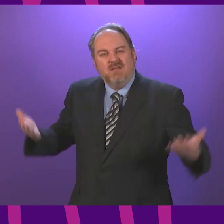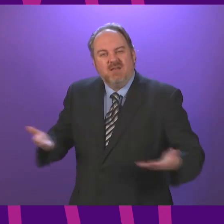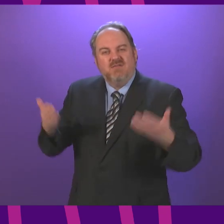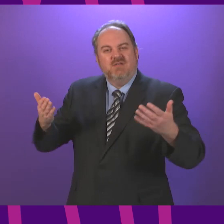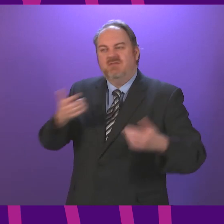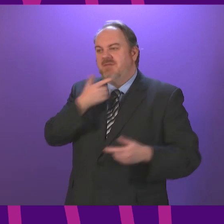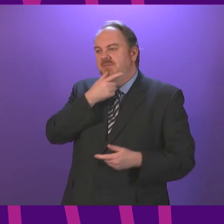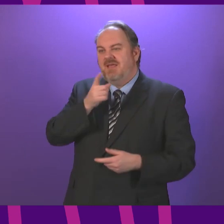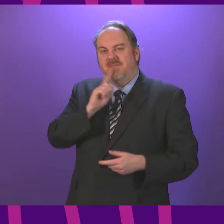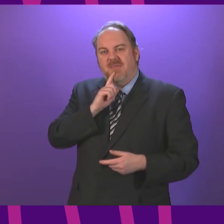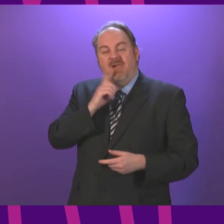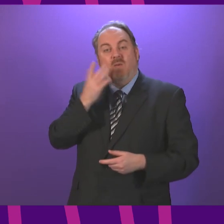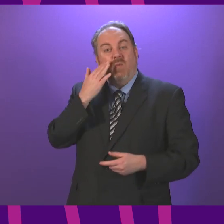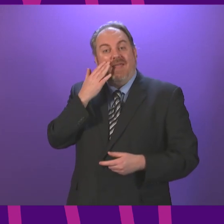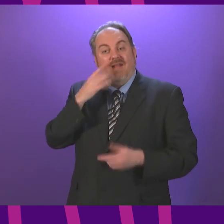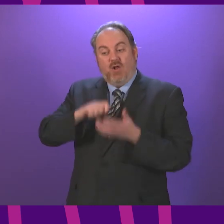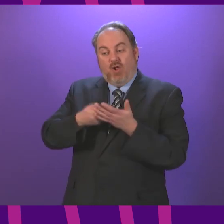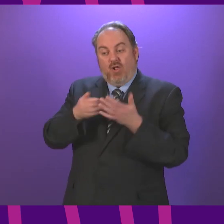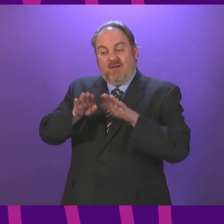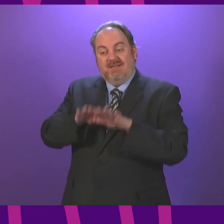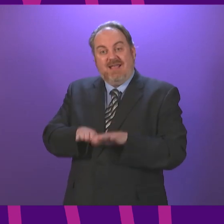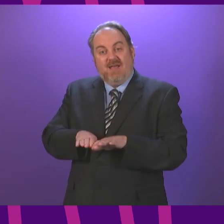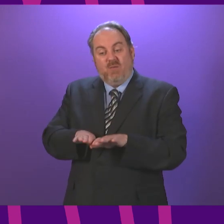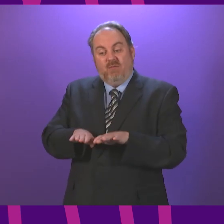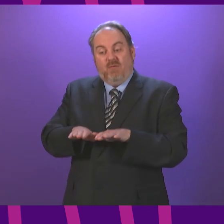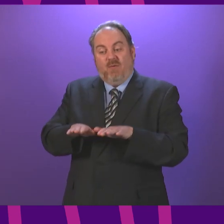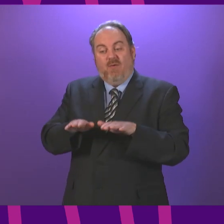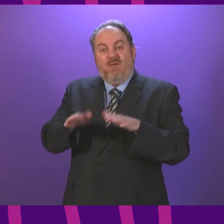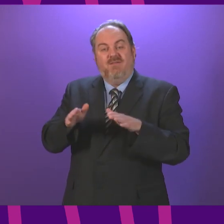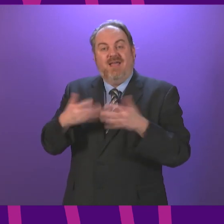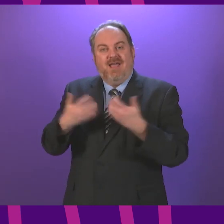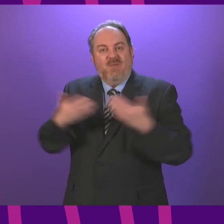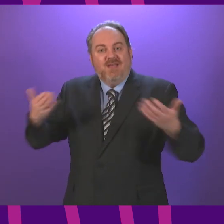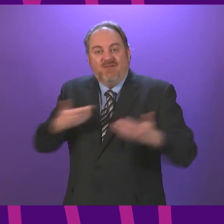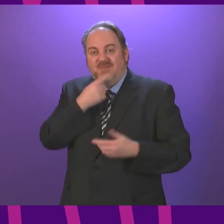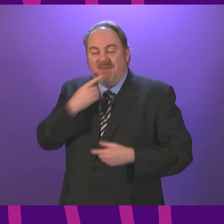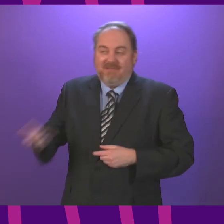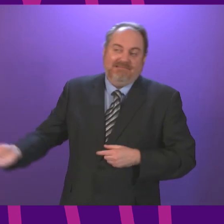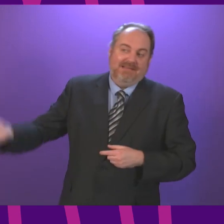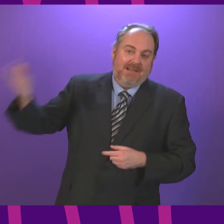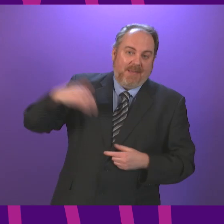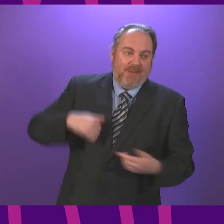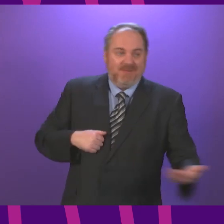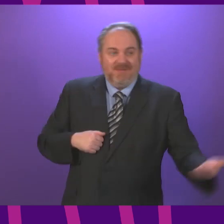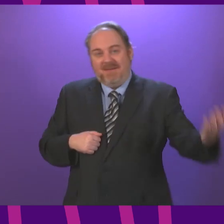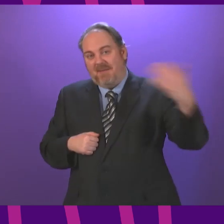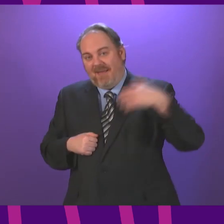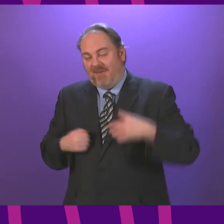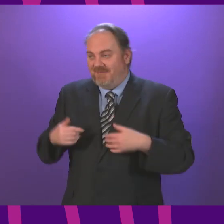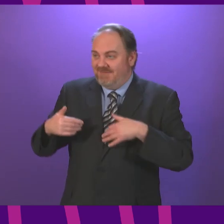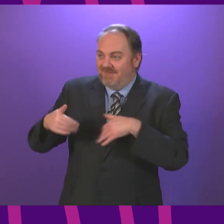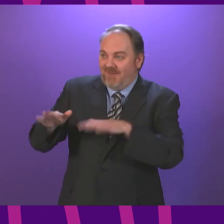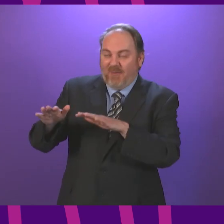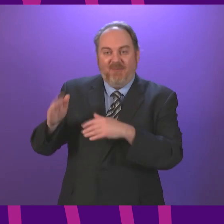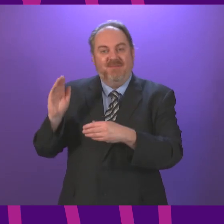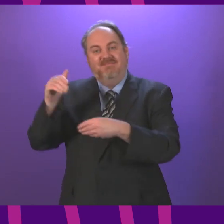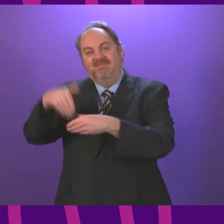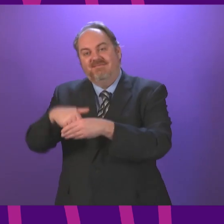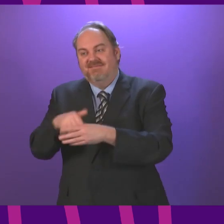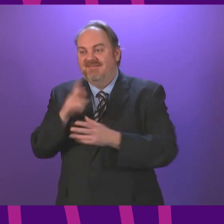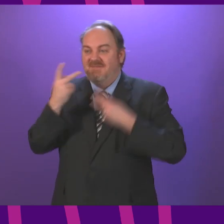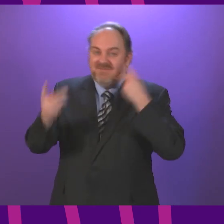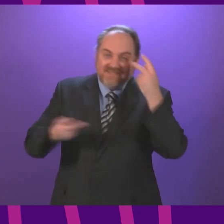as we come out of this lockdown, there is no doubt about the importance of culture and the arts in that process and in